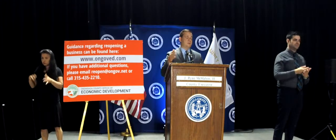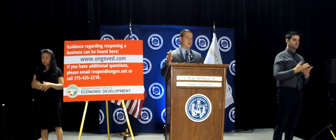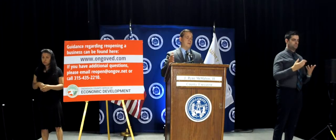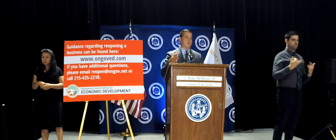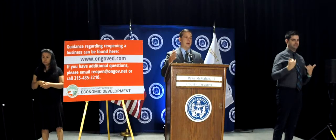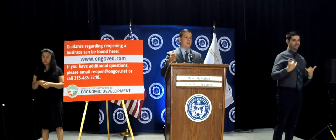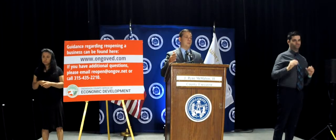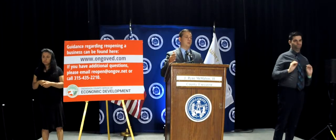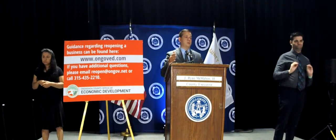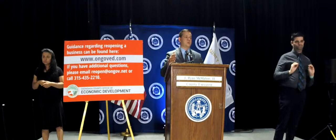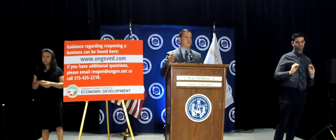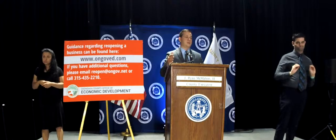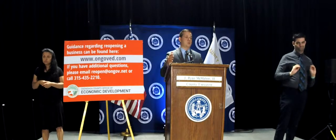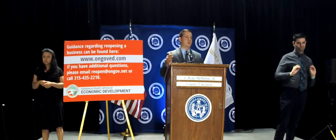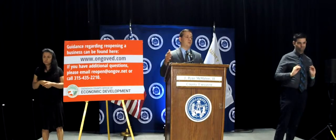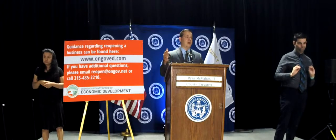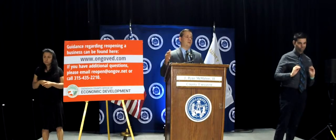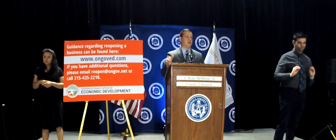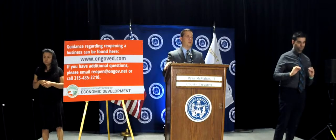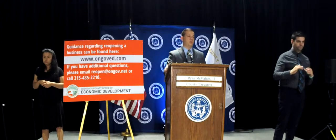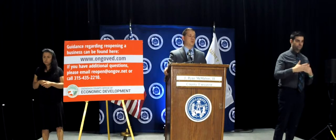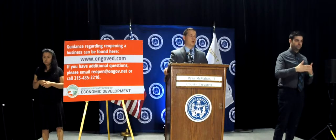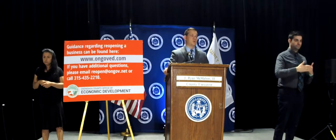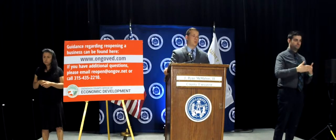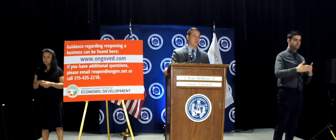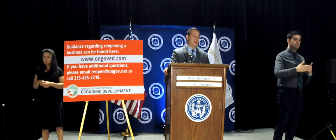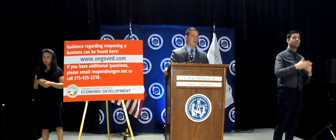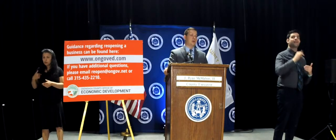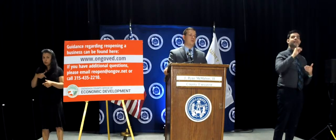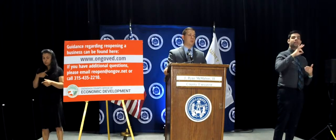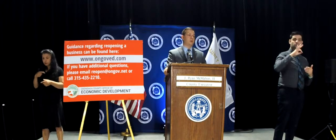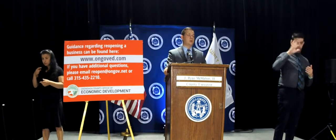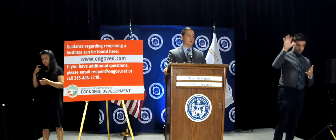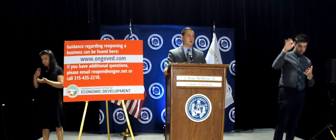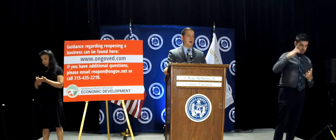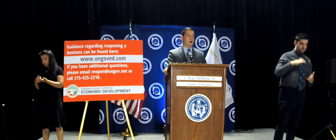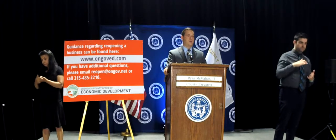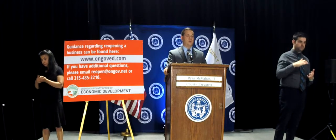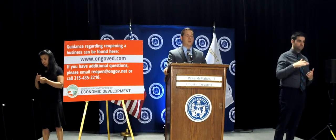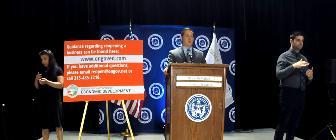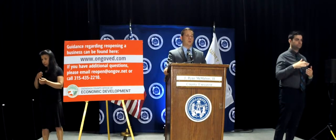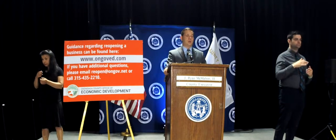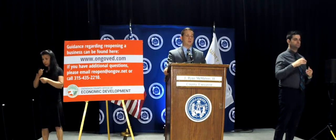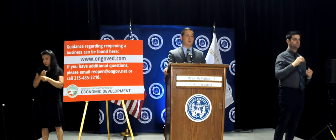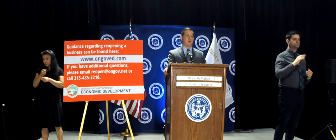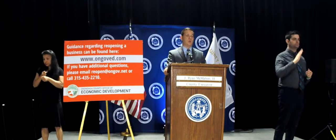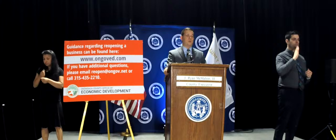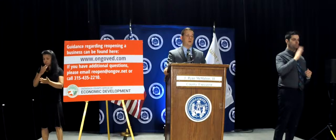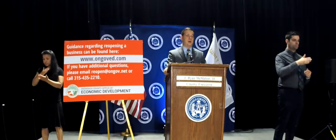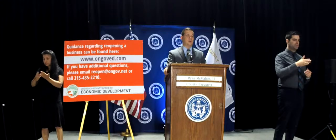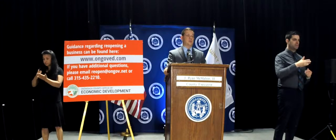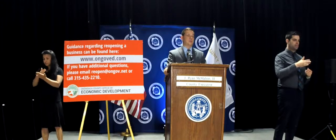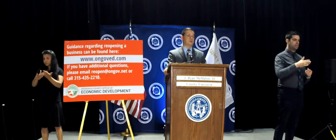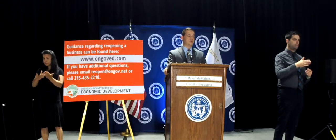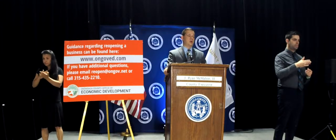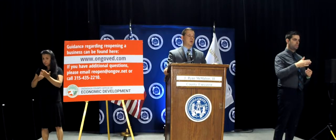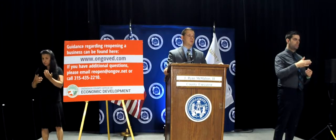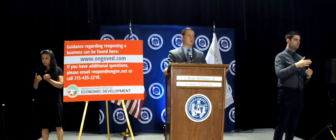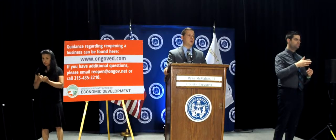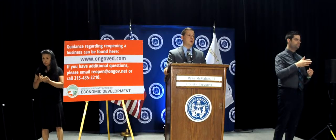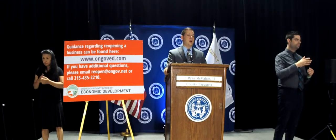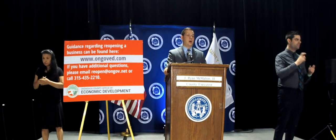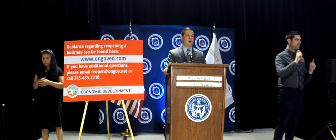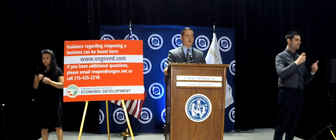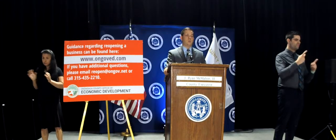then, after that, be able to assess if we have to have restructuring within county government. If we don't get the COVID energy